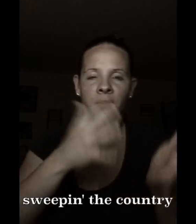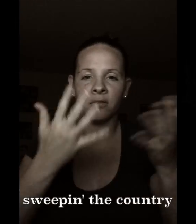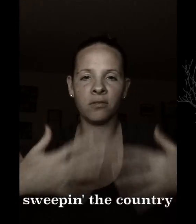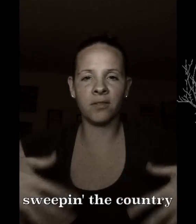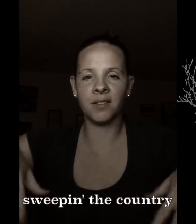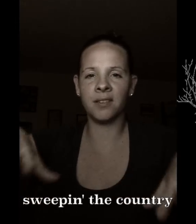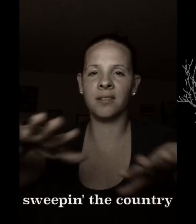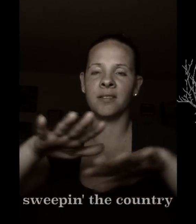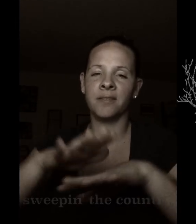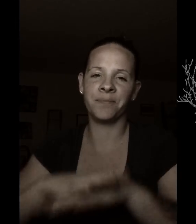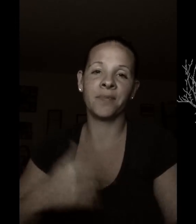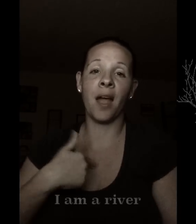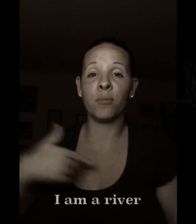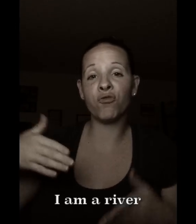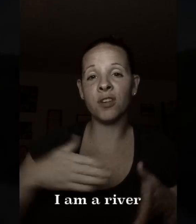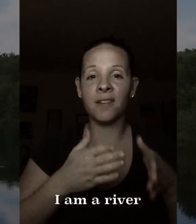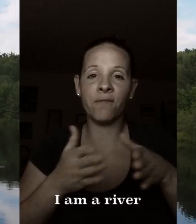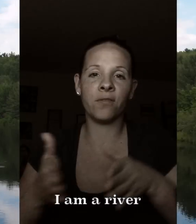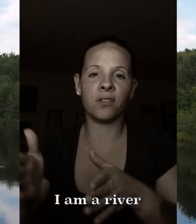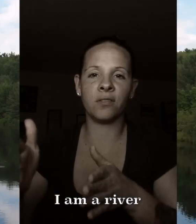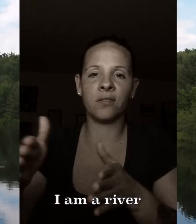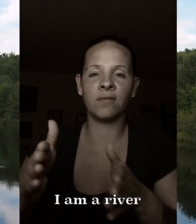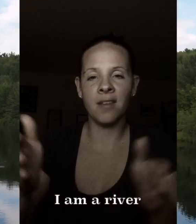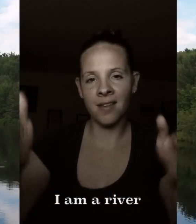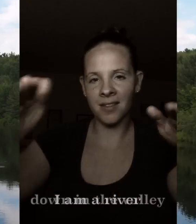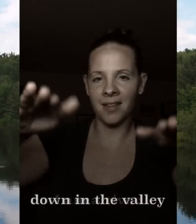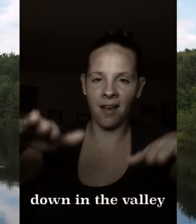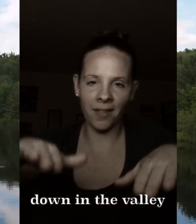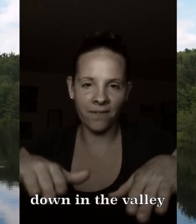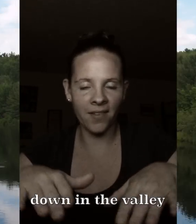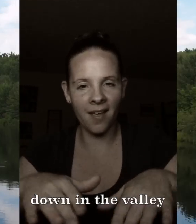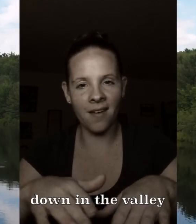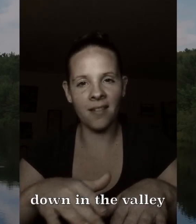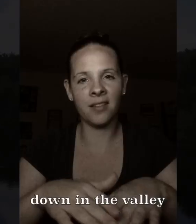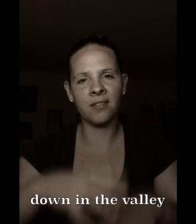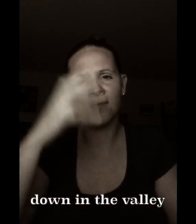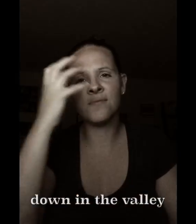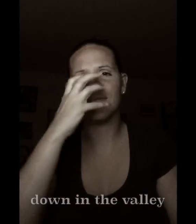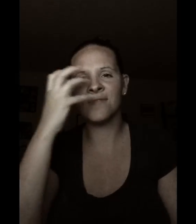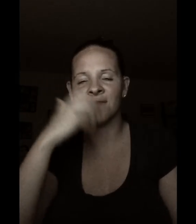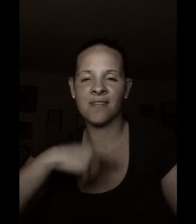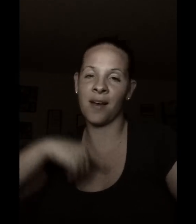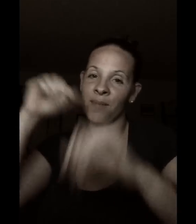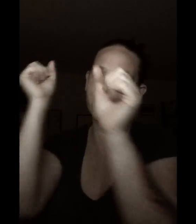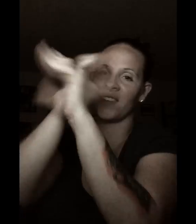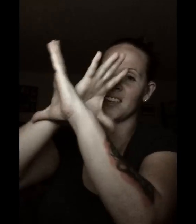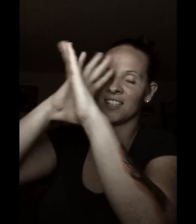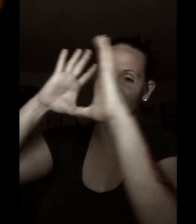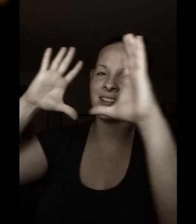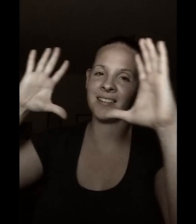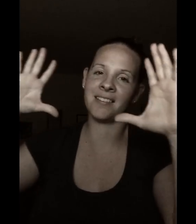the country. I am a river down in the valley. Oh, I am